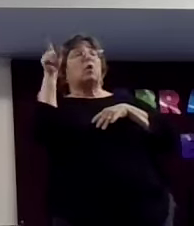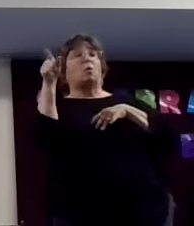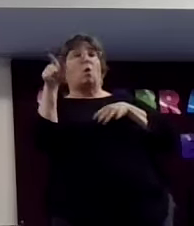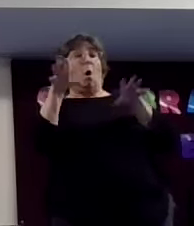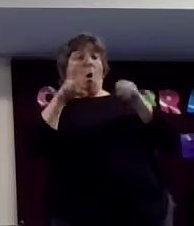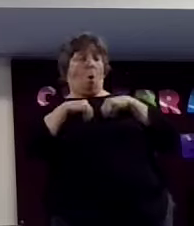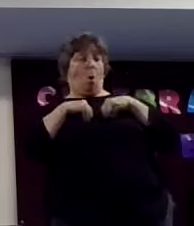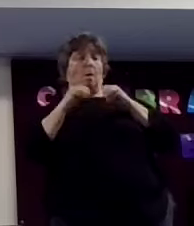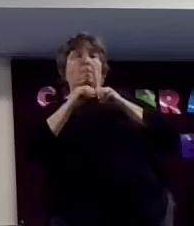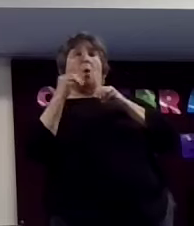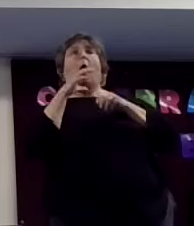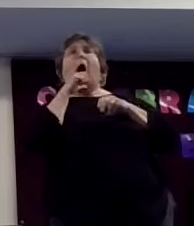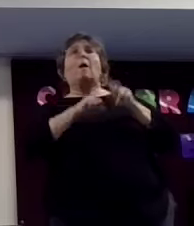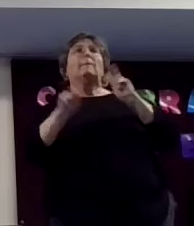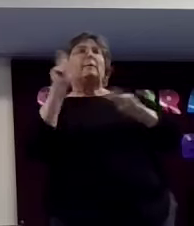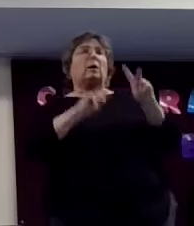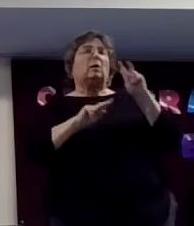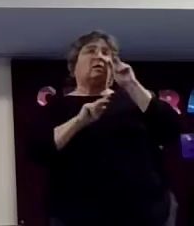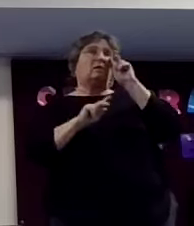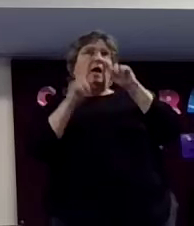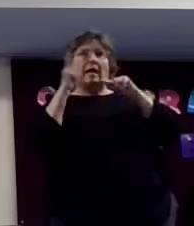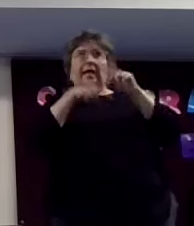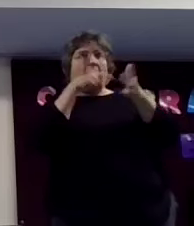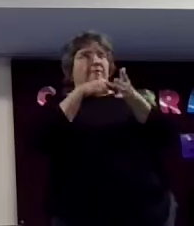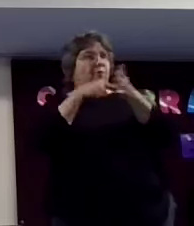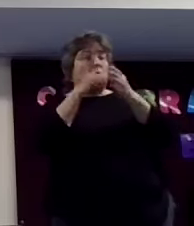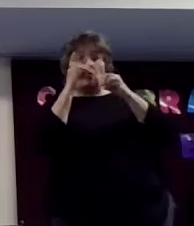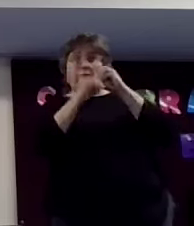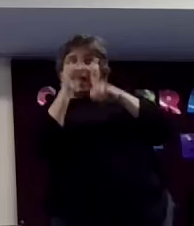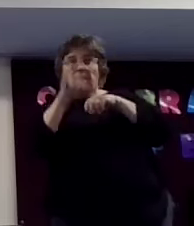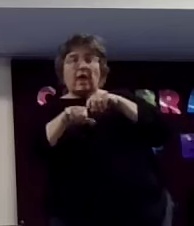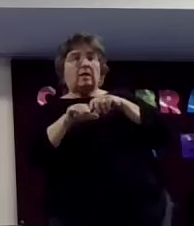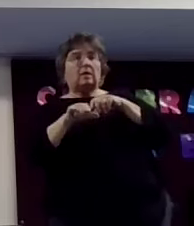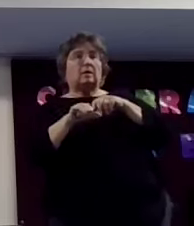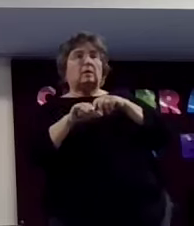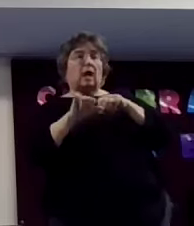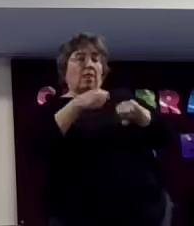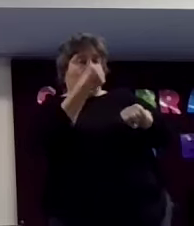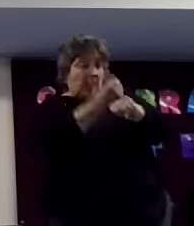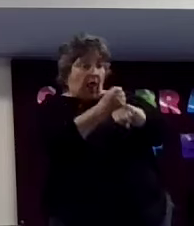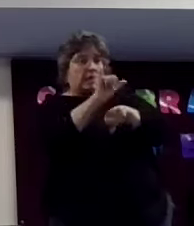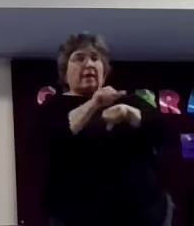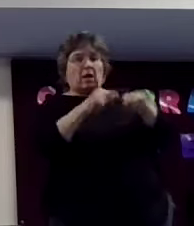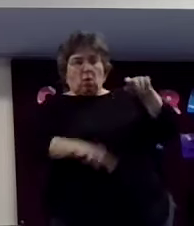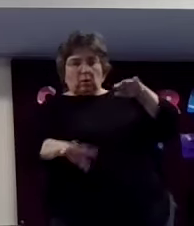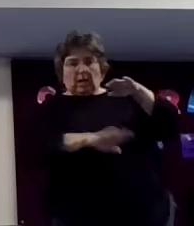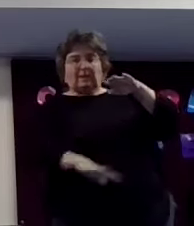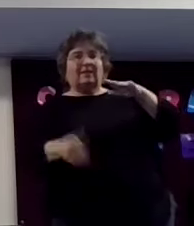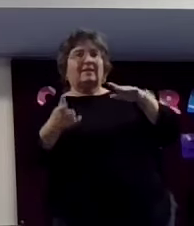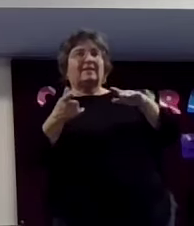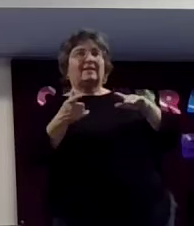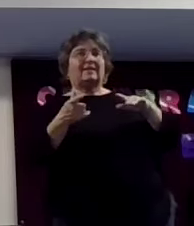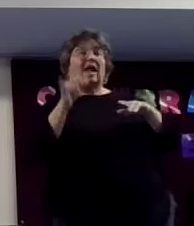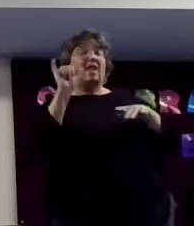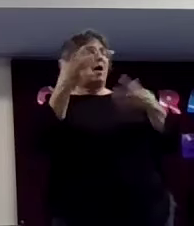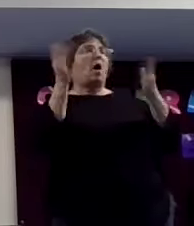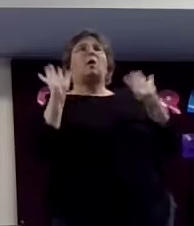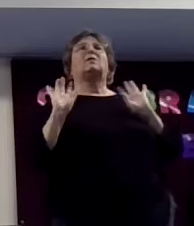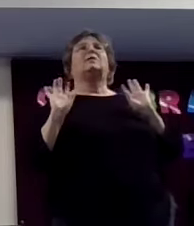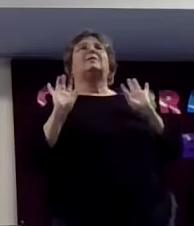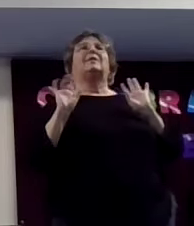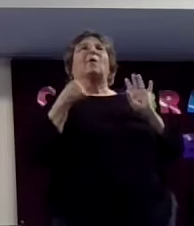are owned by mostly elderly people who can't afford to make repairs, so they lock their unit, they just go downstairs and, you know, that's